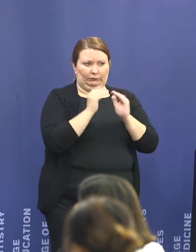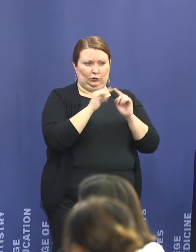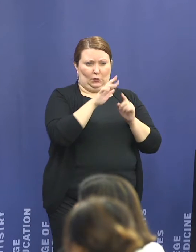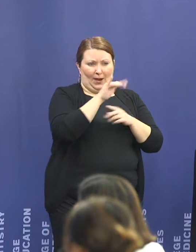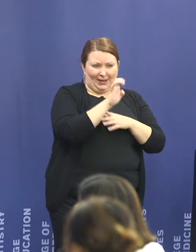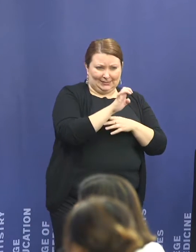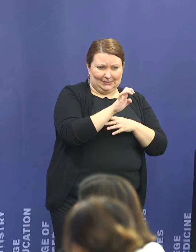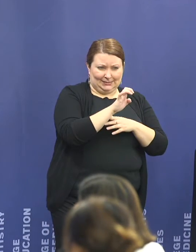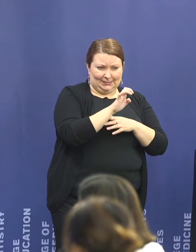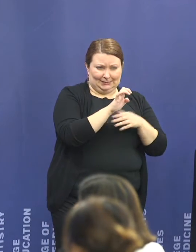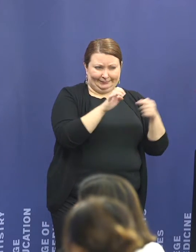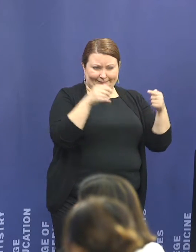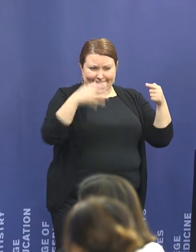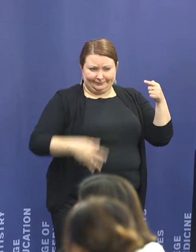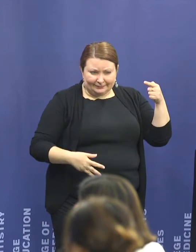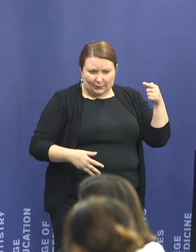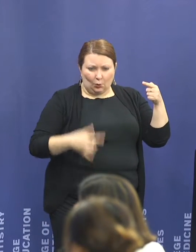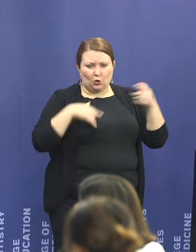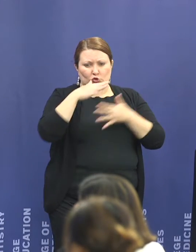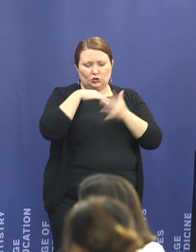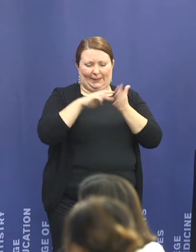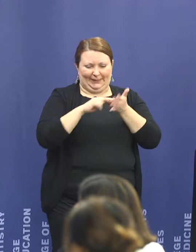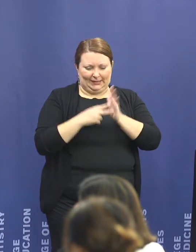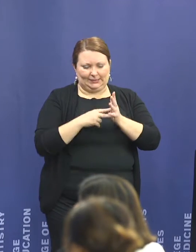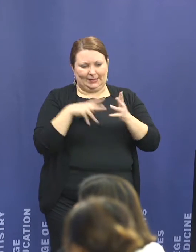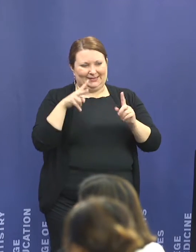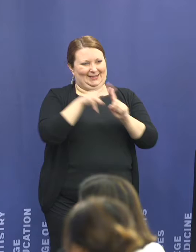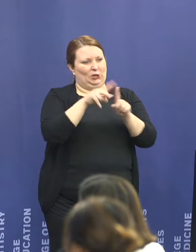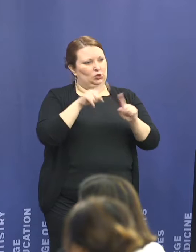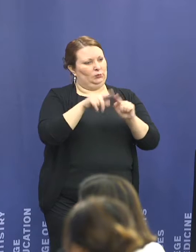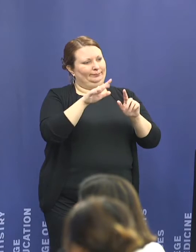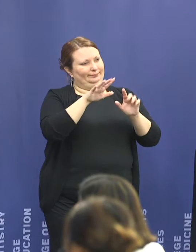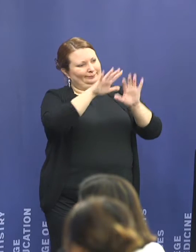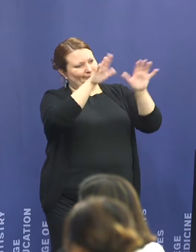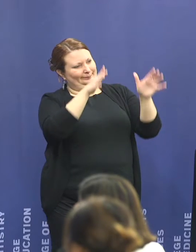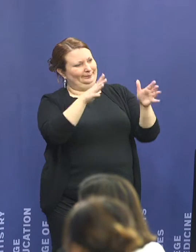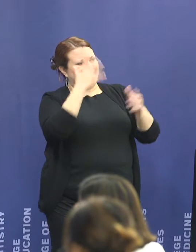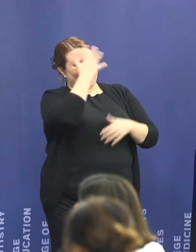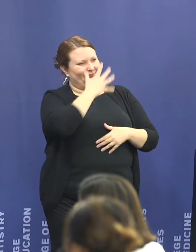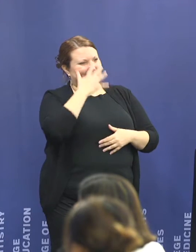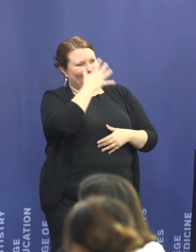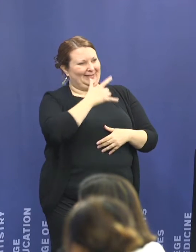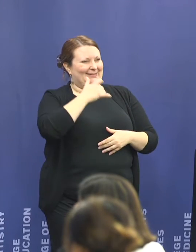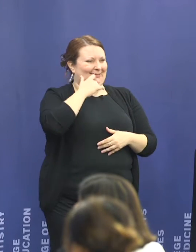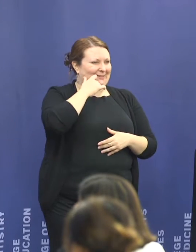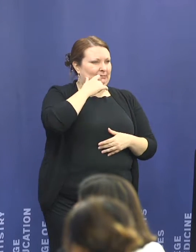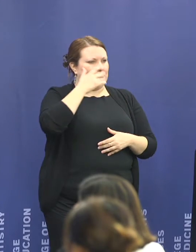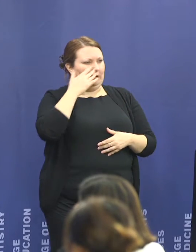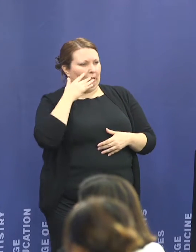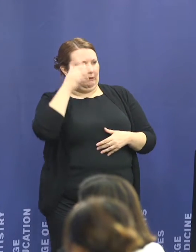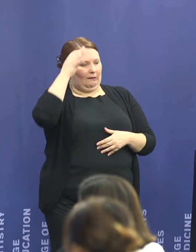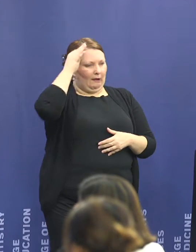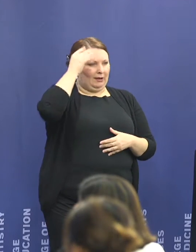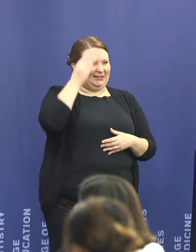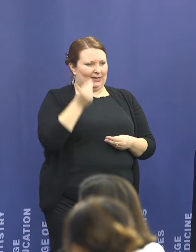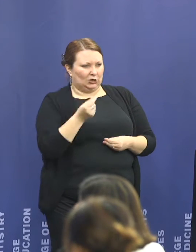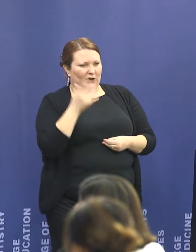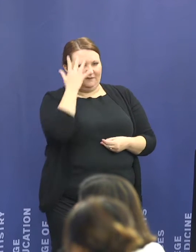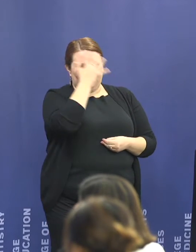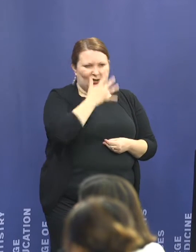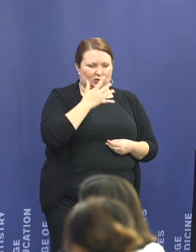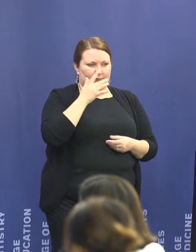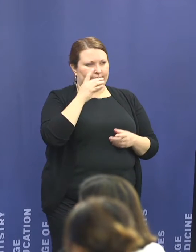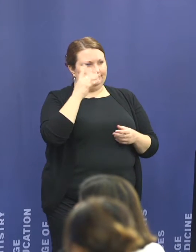race, or the social meanings assigned to a conglomeration of an individual's physical appearance, such as skin color, hair texture, and facial features,